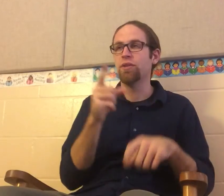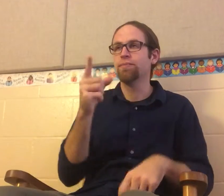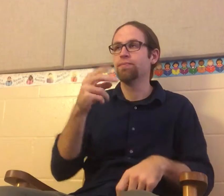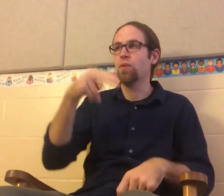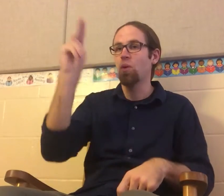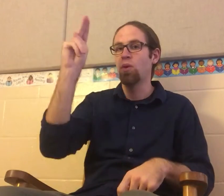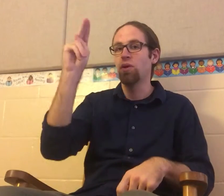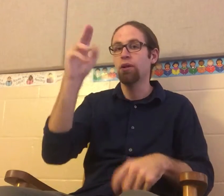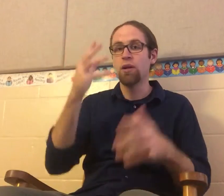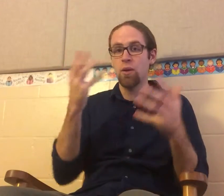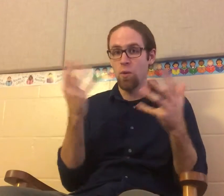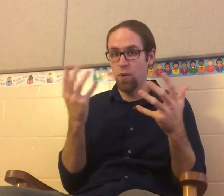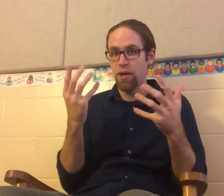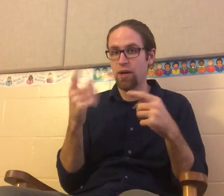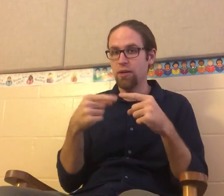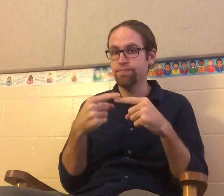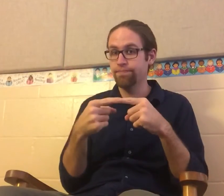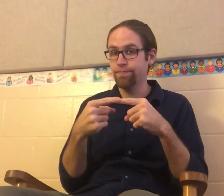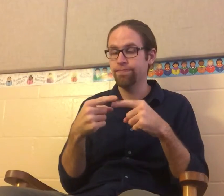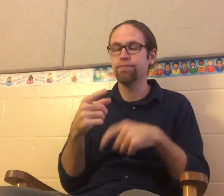on December 21st.